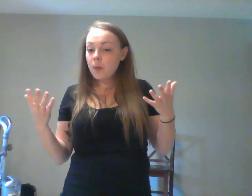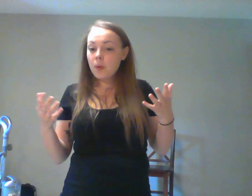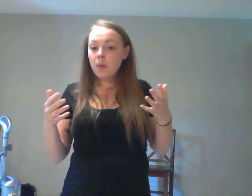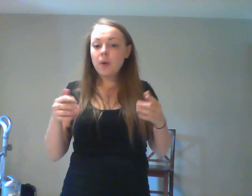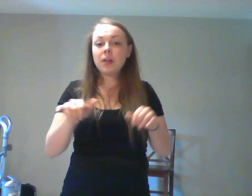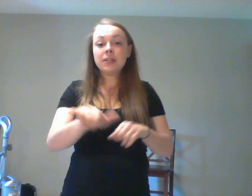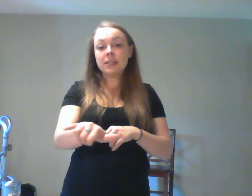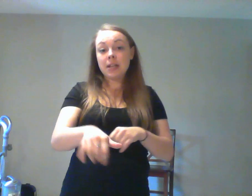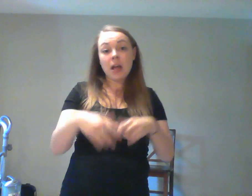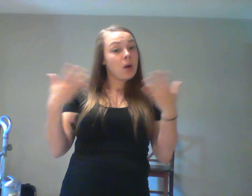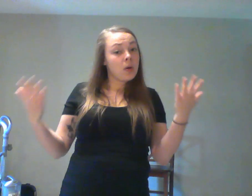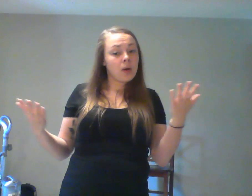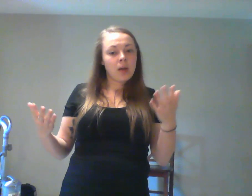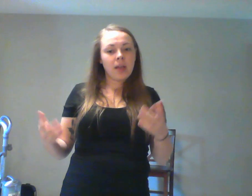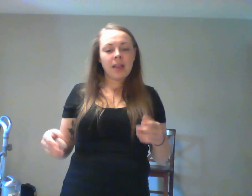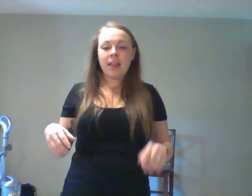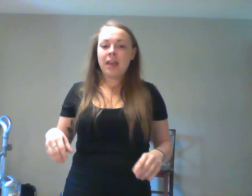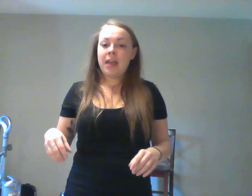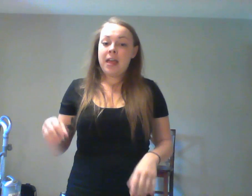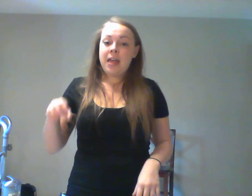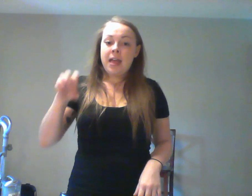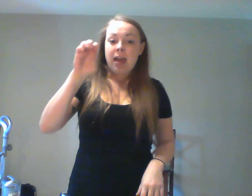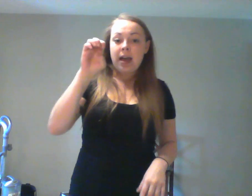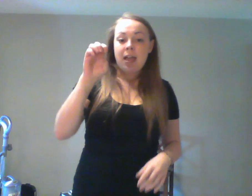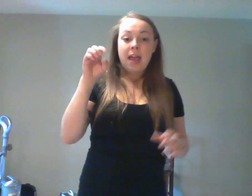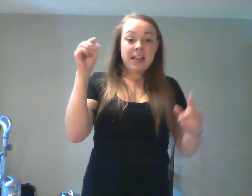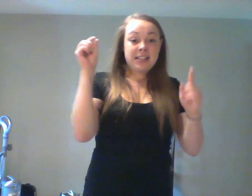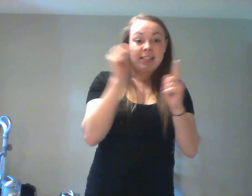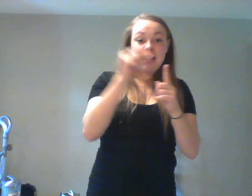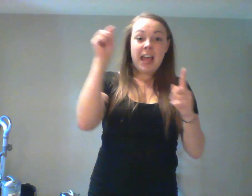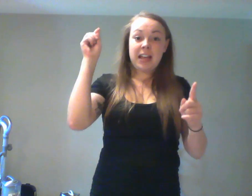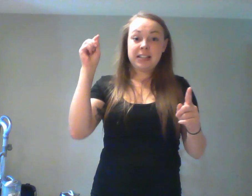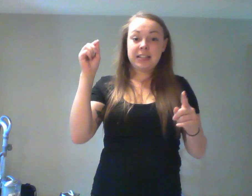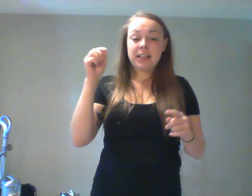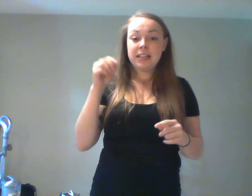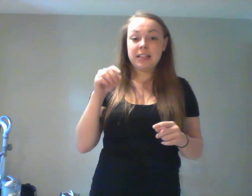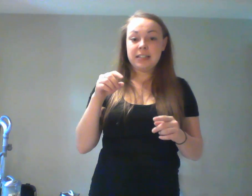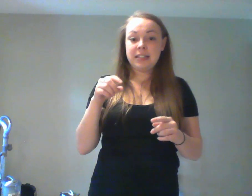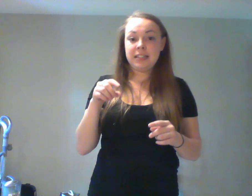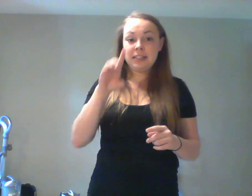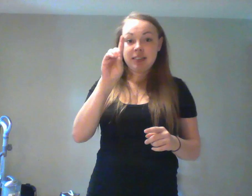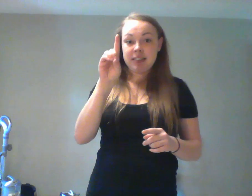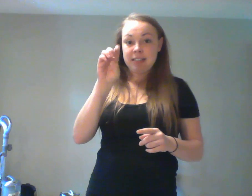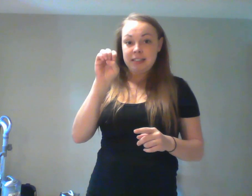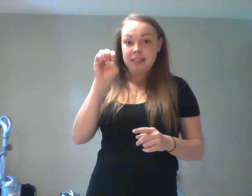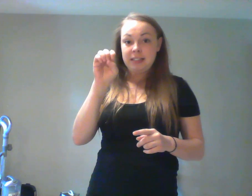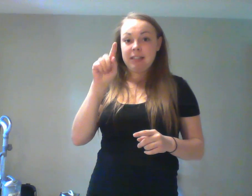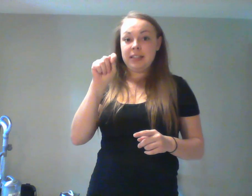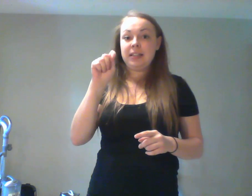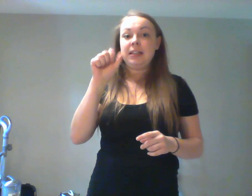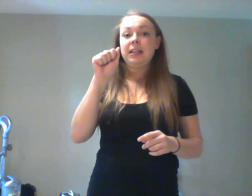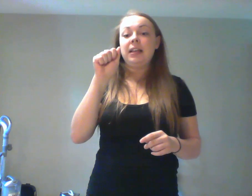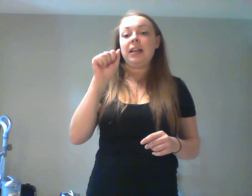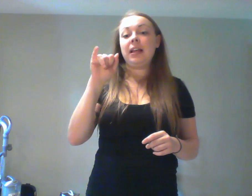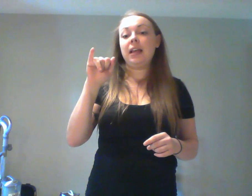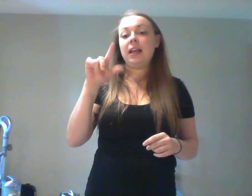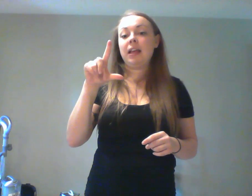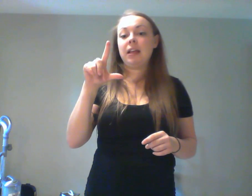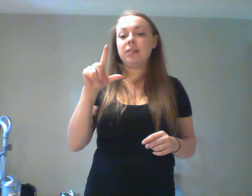detail that tells you exactly what they have different. Pick out one detail to me about a difference. It says frogs